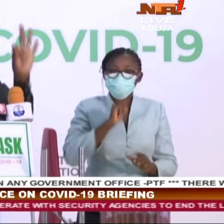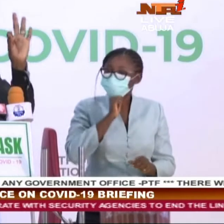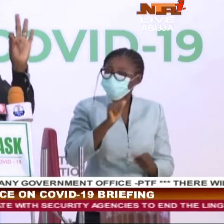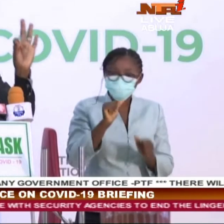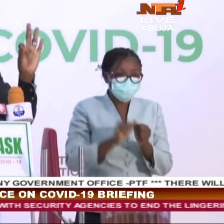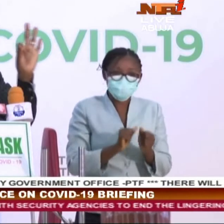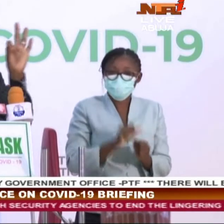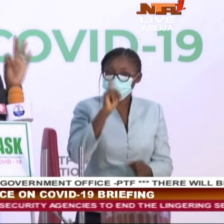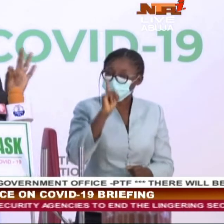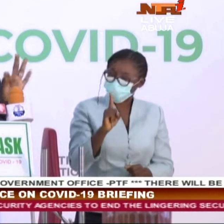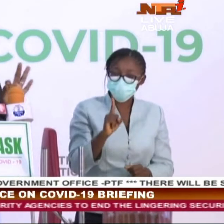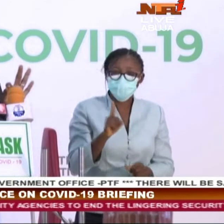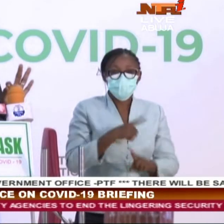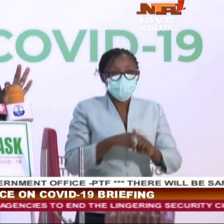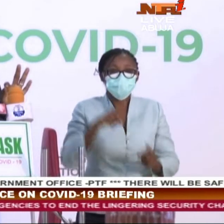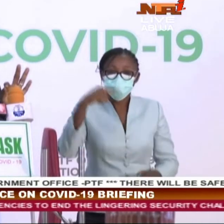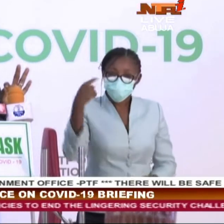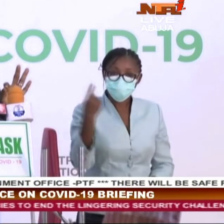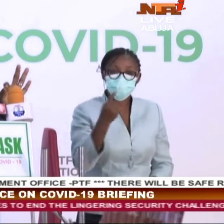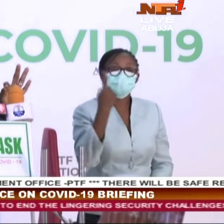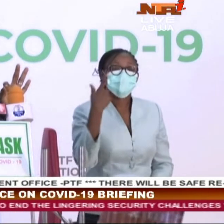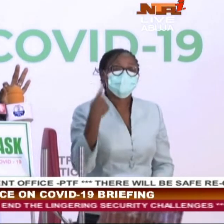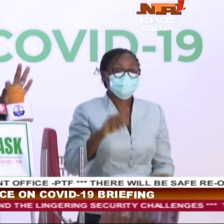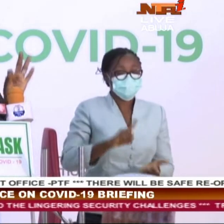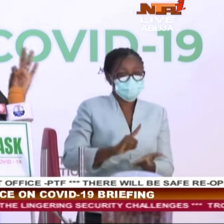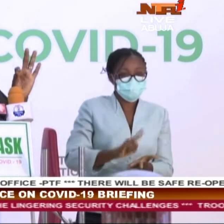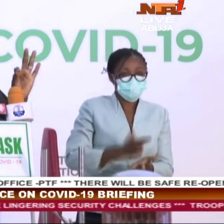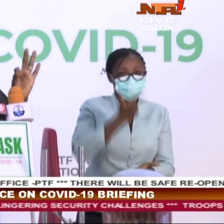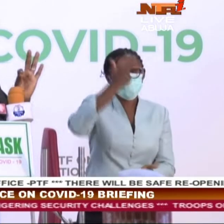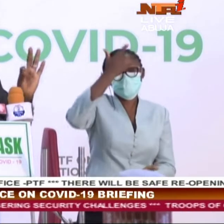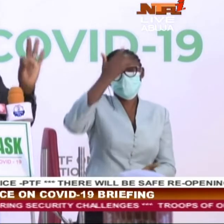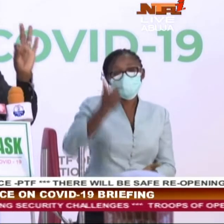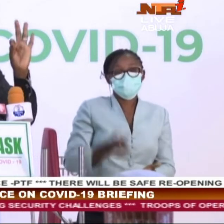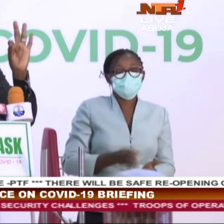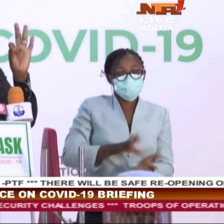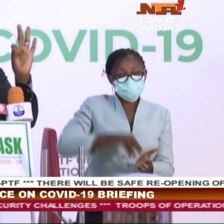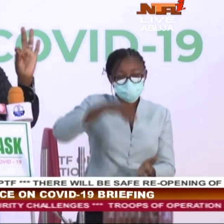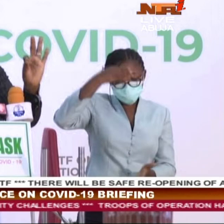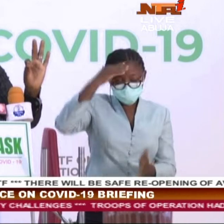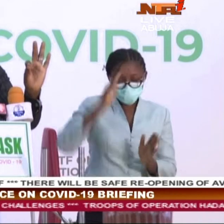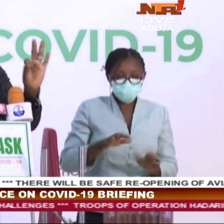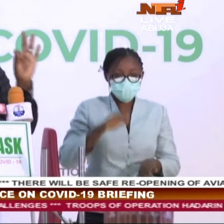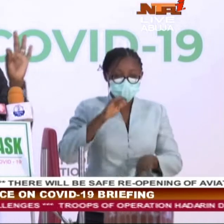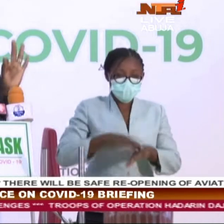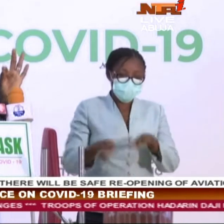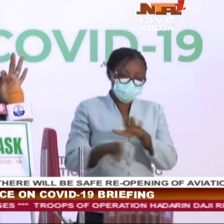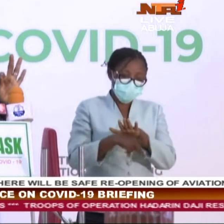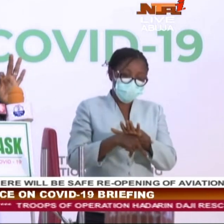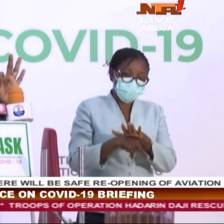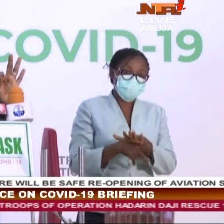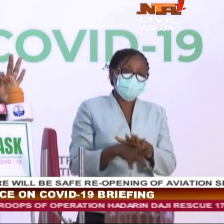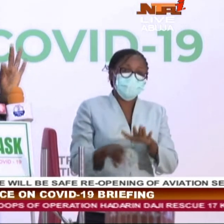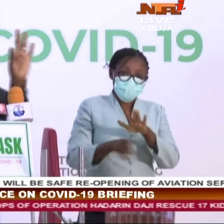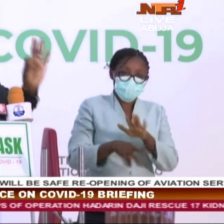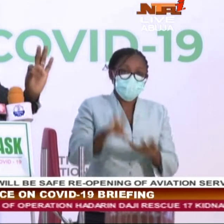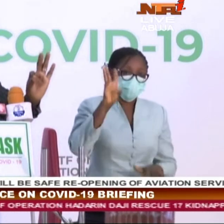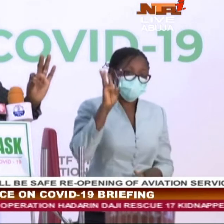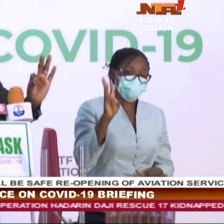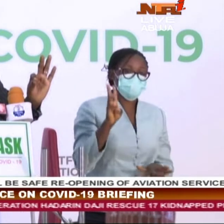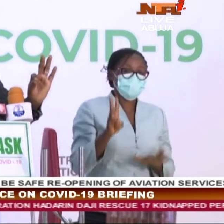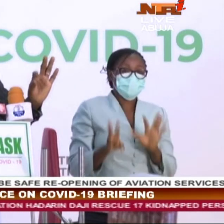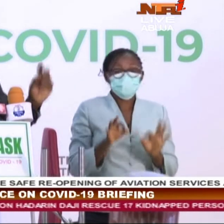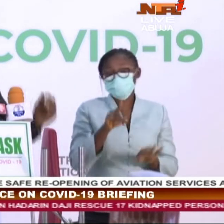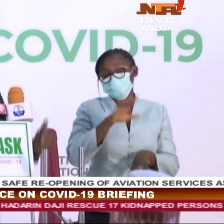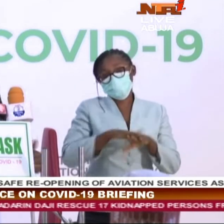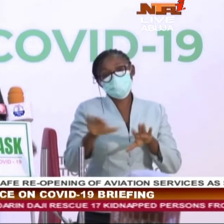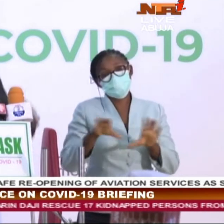school. It's only the graduating classes in the primary level, primary six. If you don't do